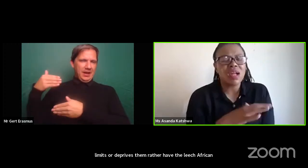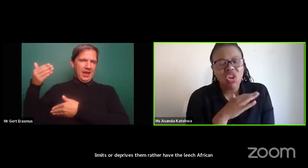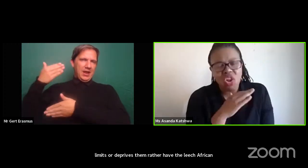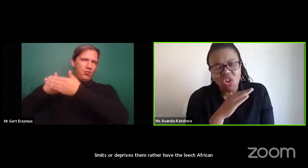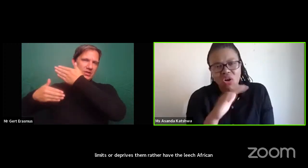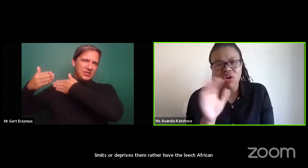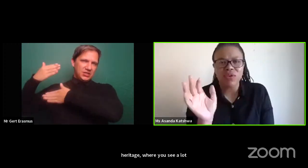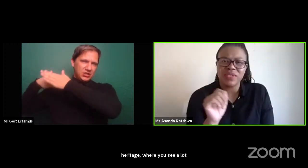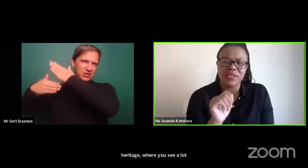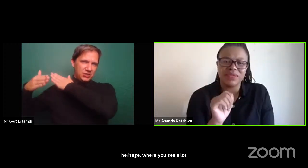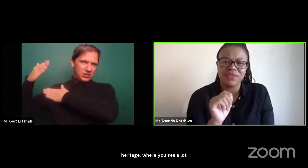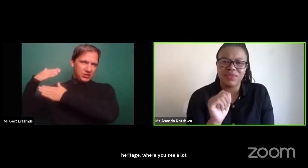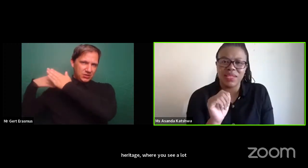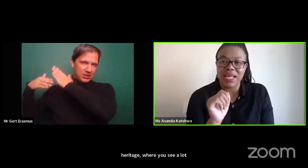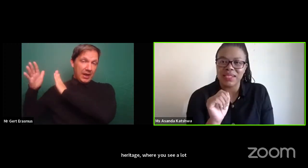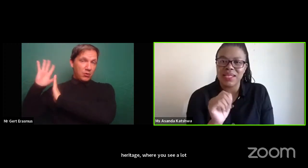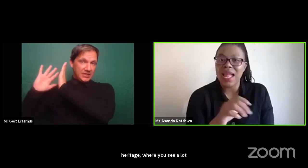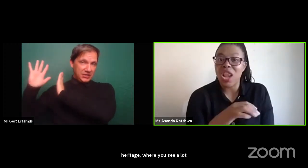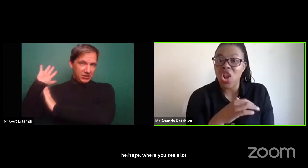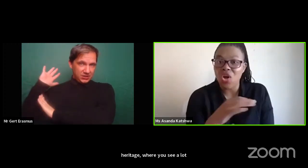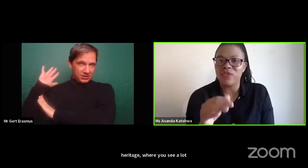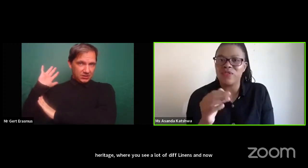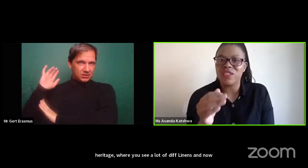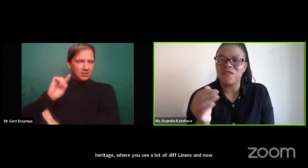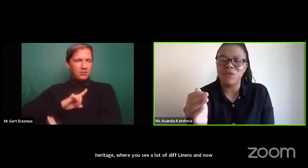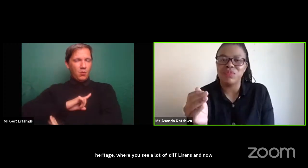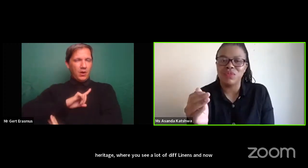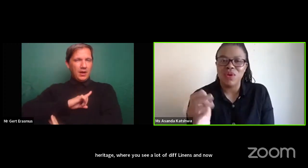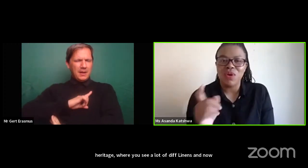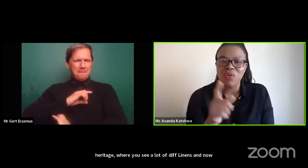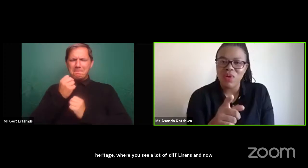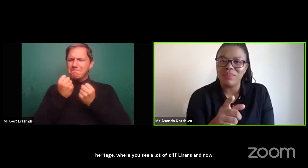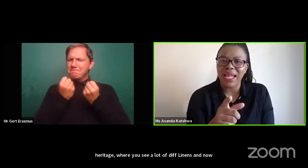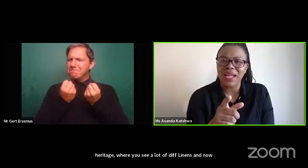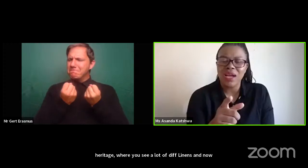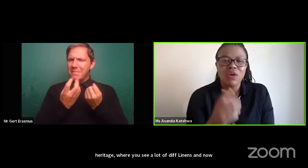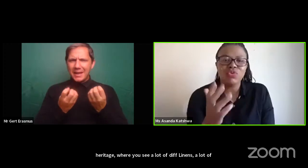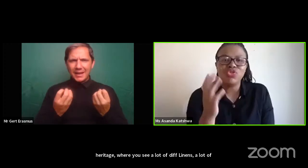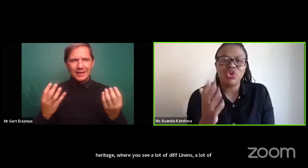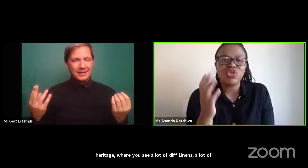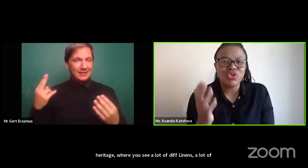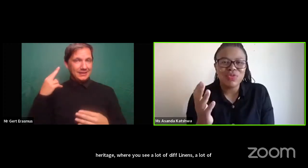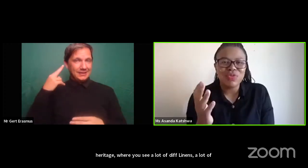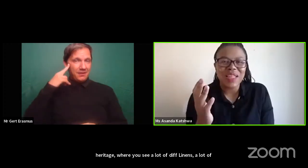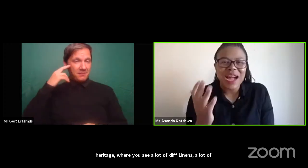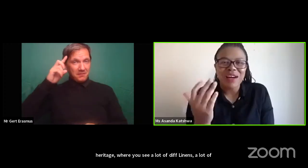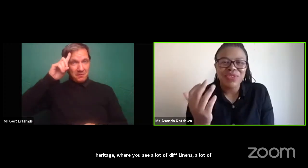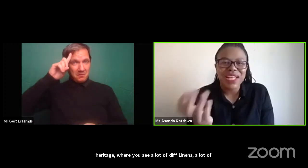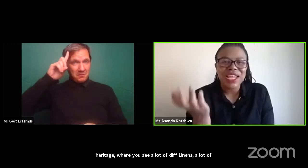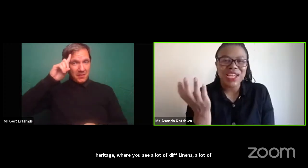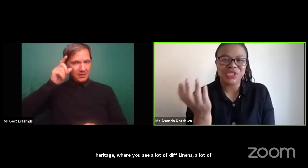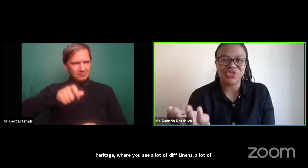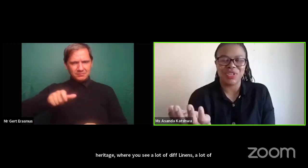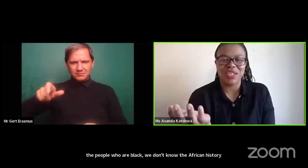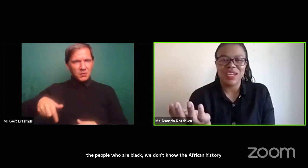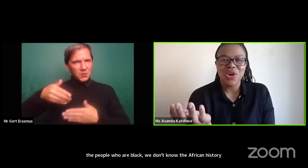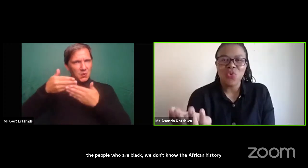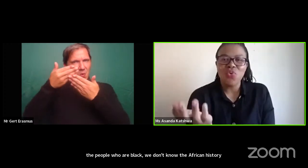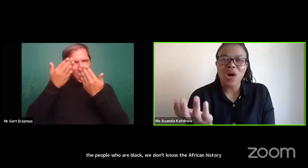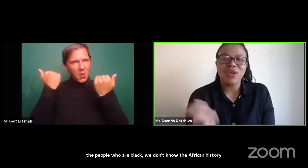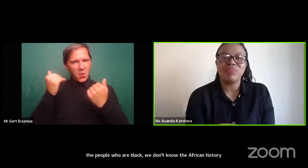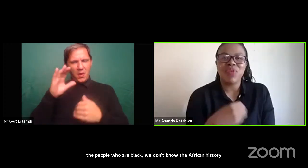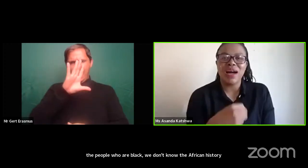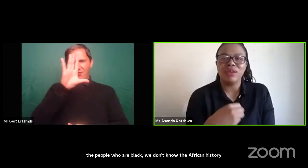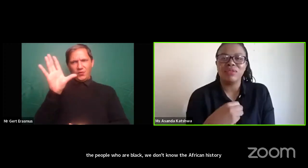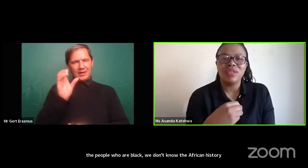see a lot of deaf learners, a lot of deaf people who are Black, who don't know their African history,